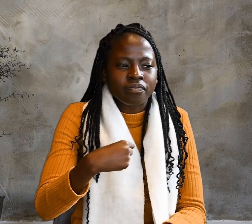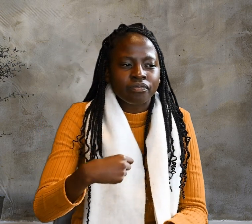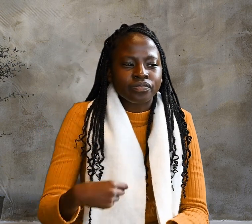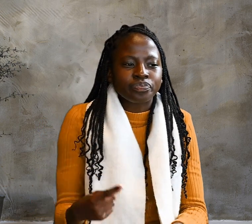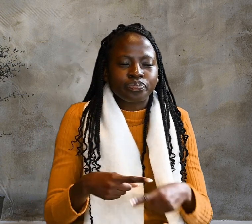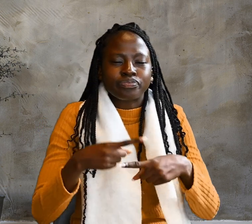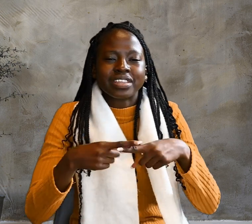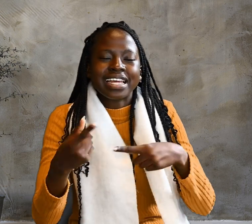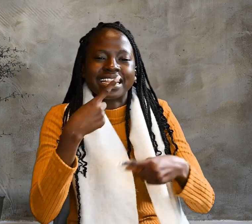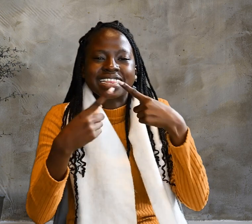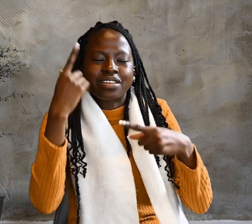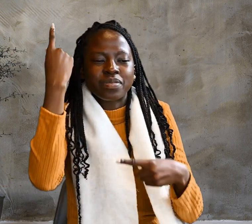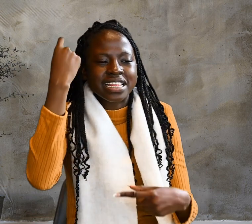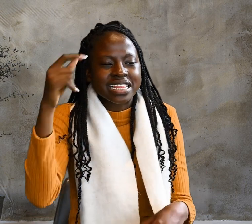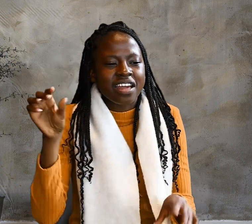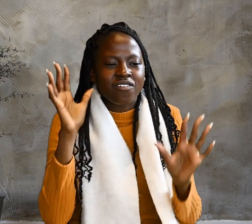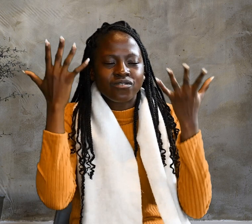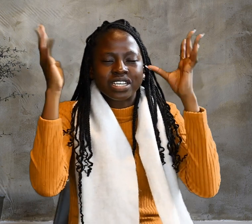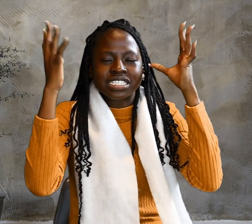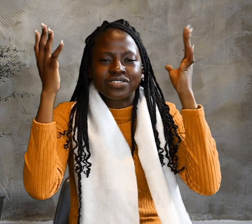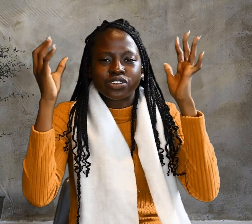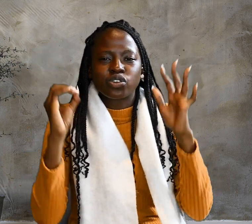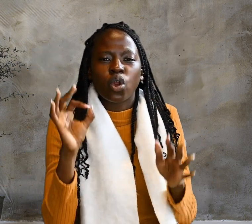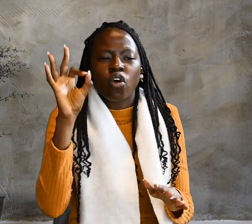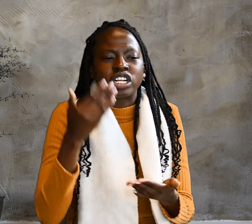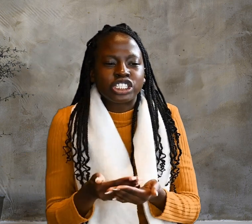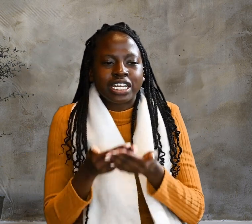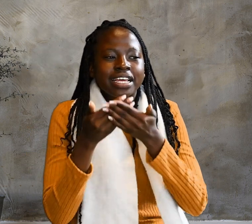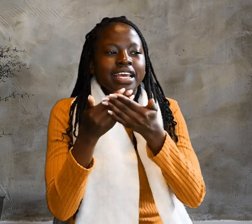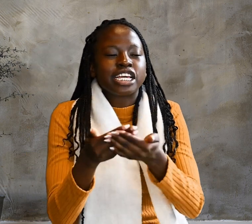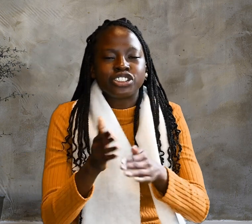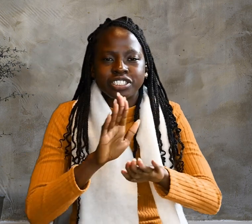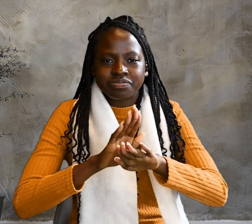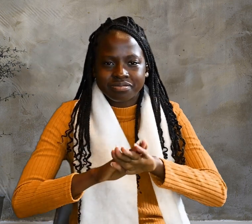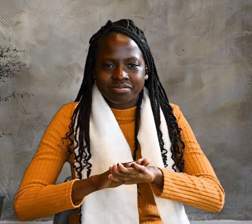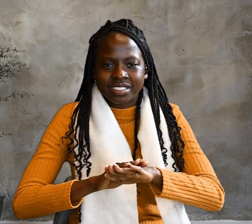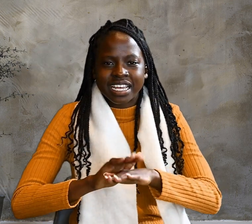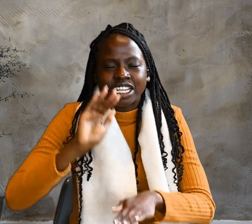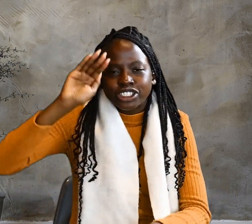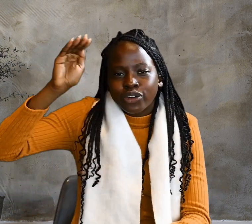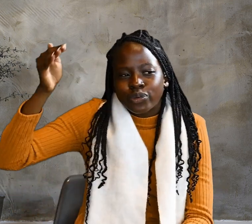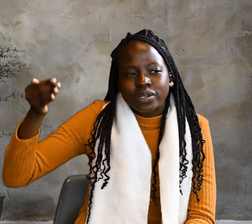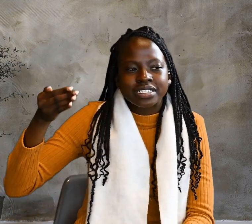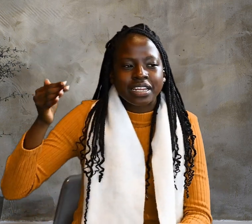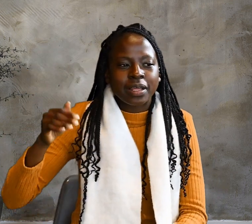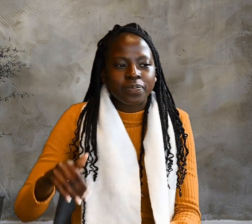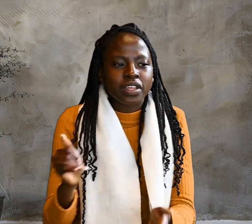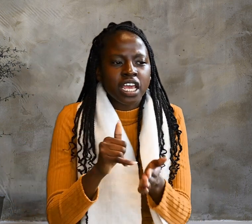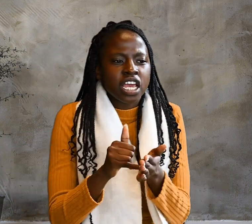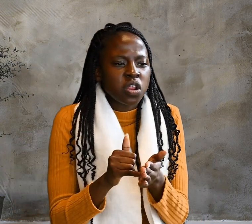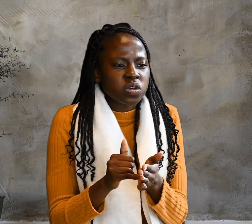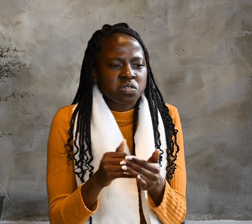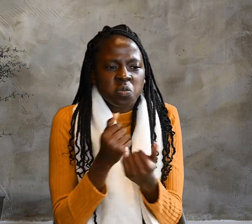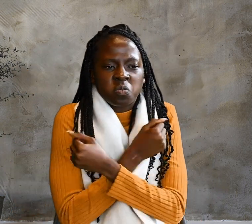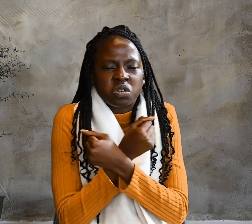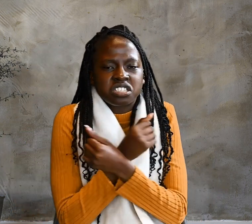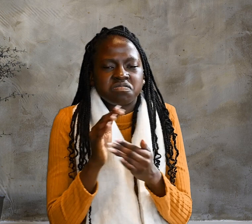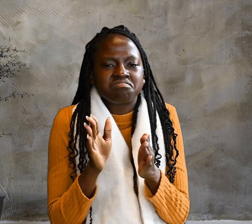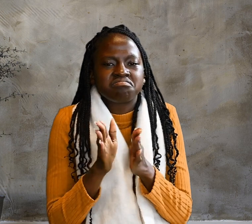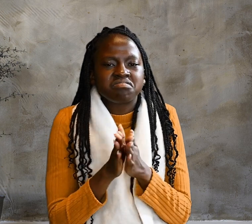Then came the festival of dedication at Jerusalem. It was winter, and Jesus